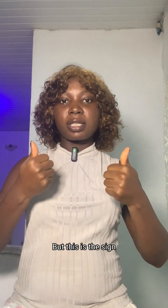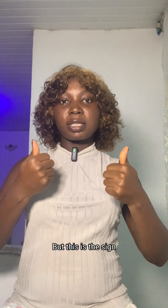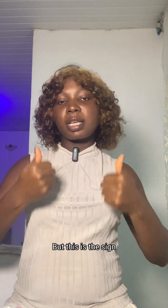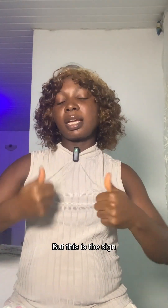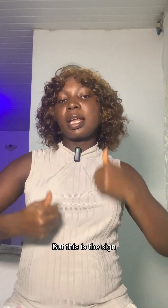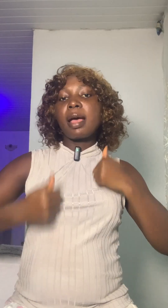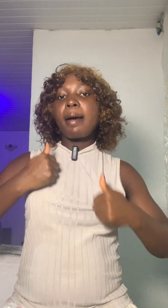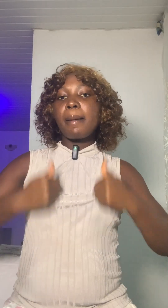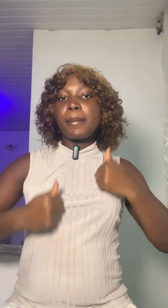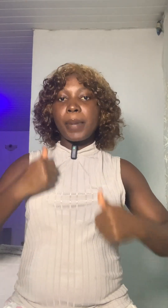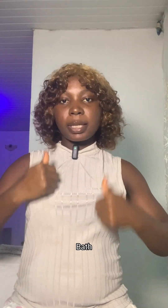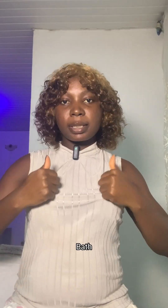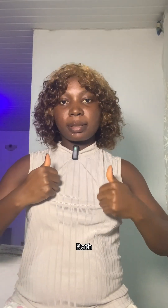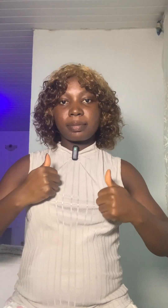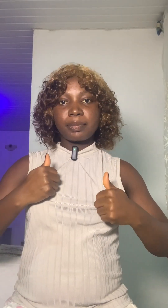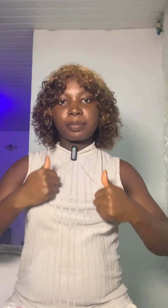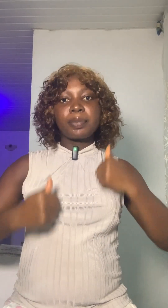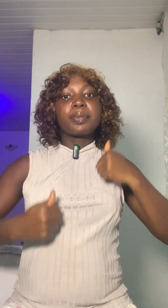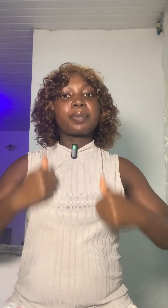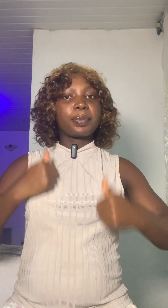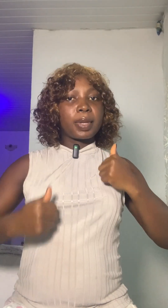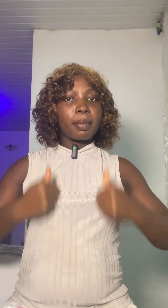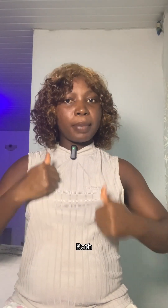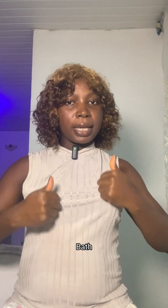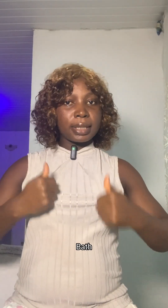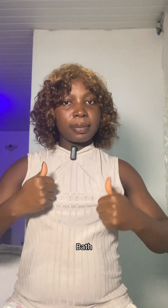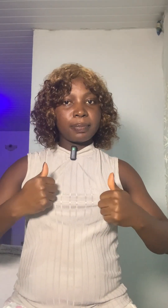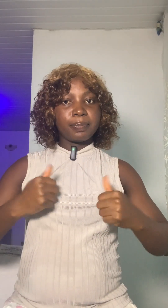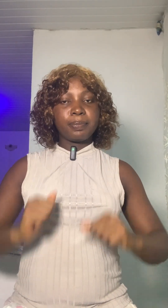the sign. Bat. Bat.